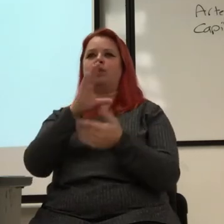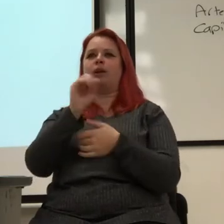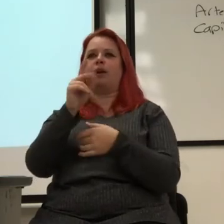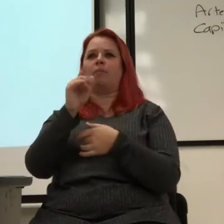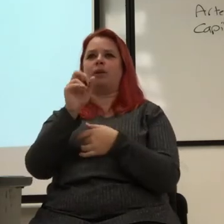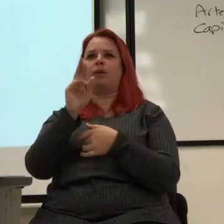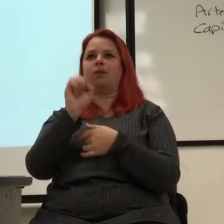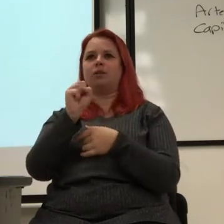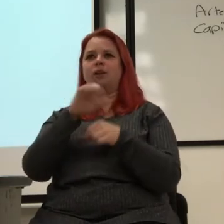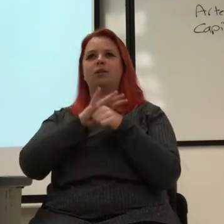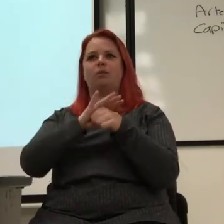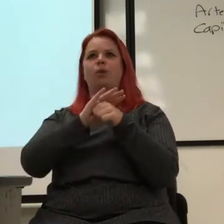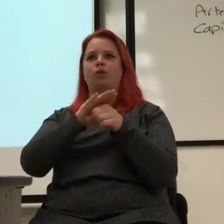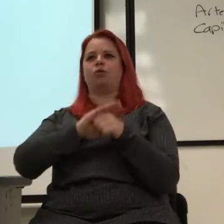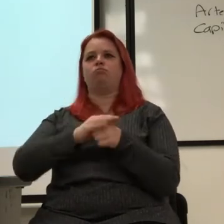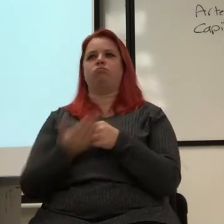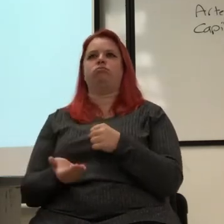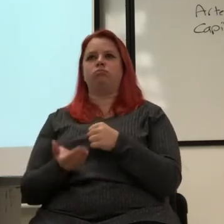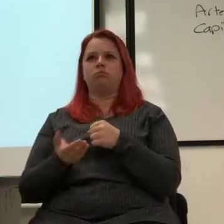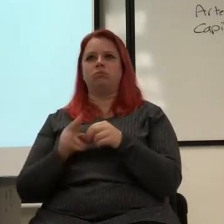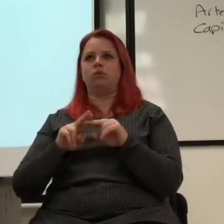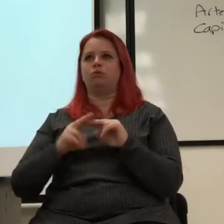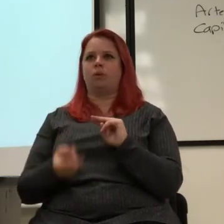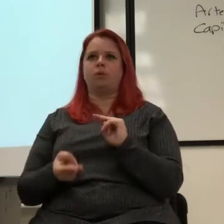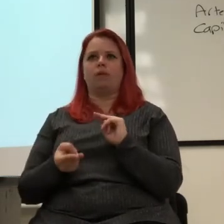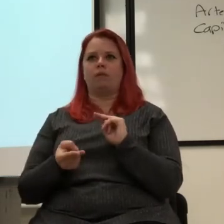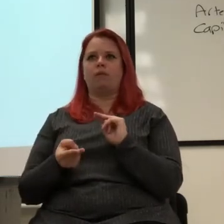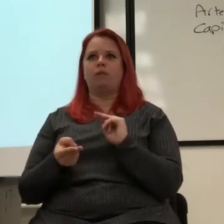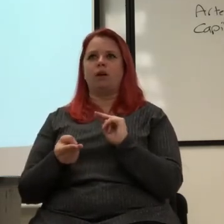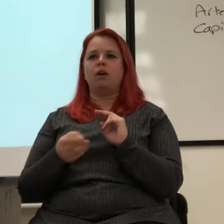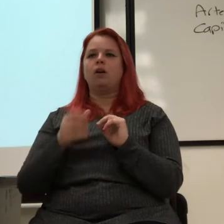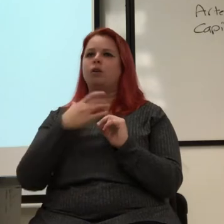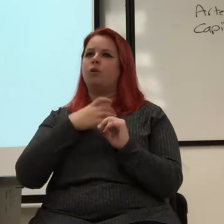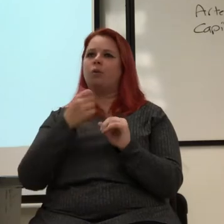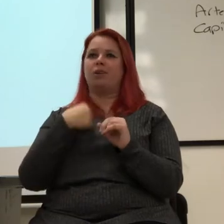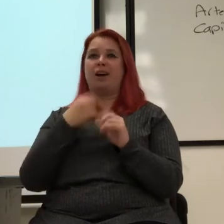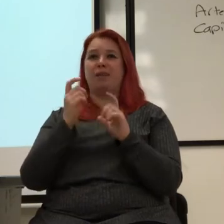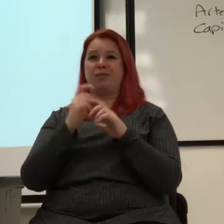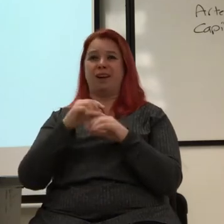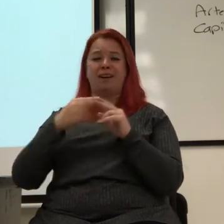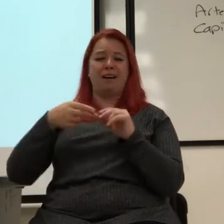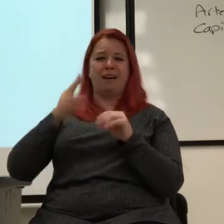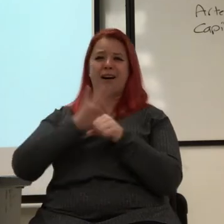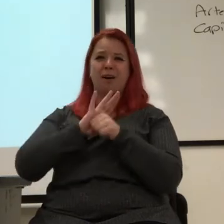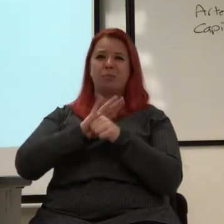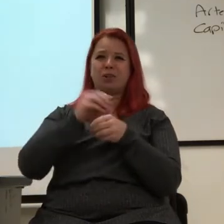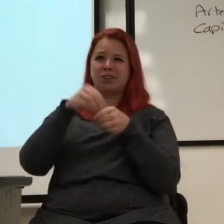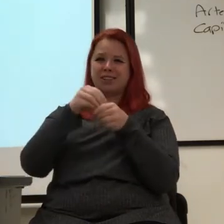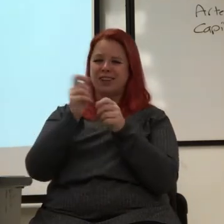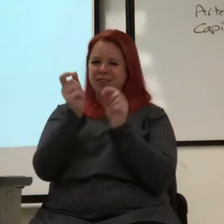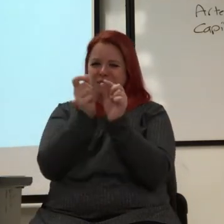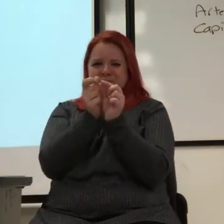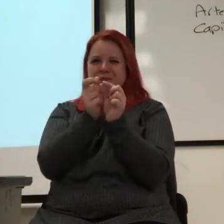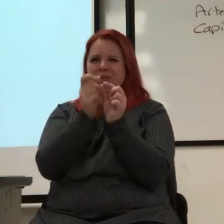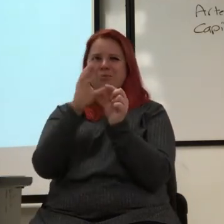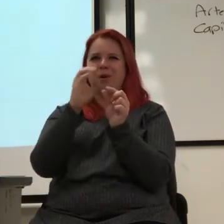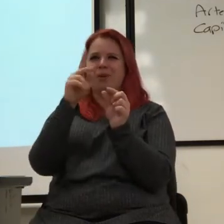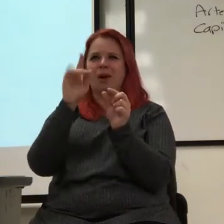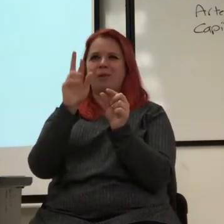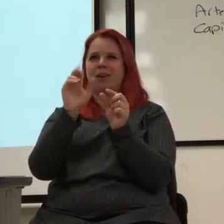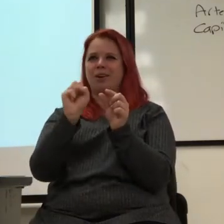drop. You don't want high arterial pressure in these small blood vessels, they'll burst. And when you measure it, it'll be something